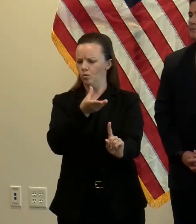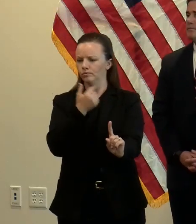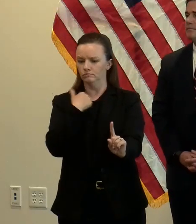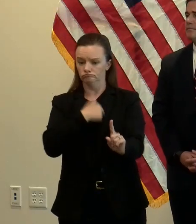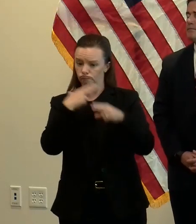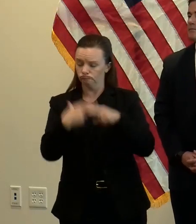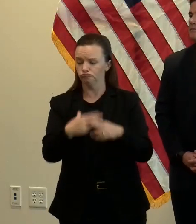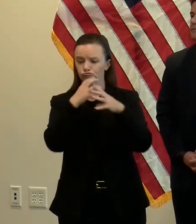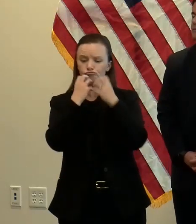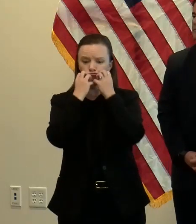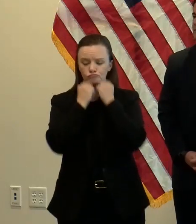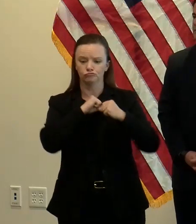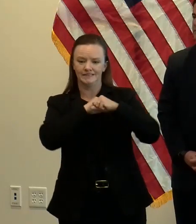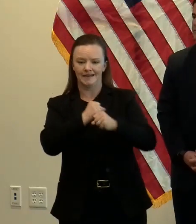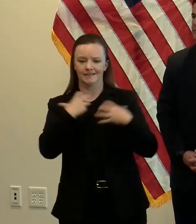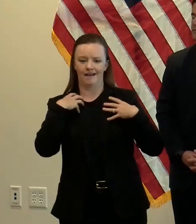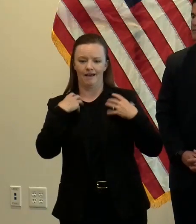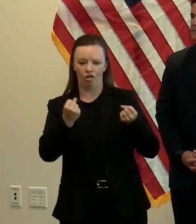information.